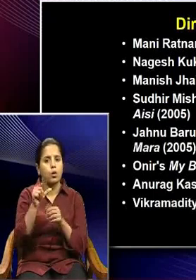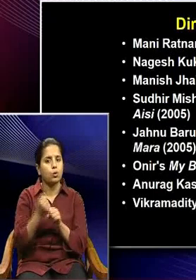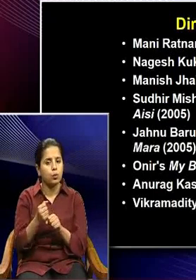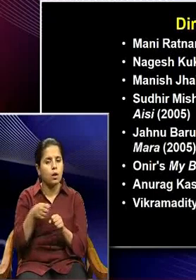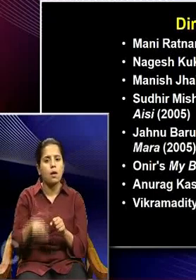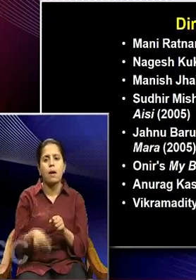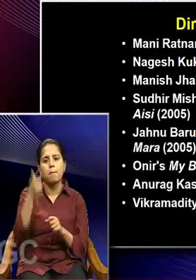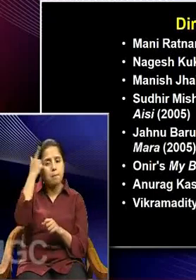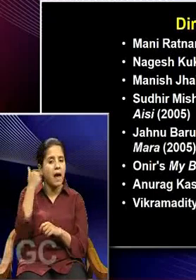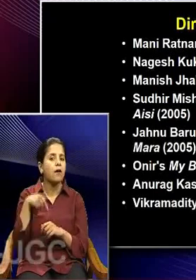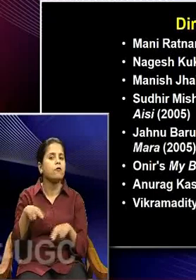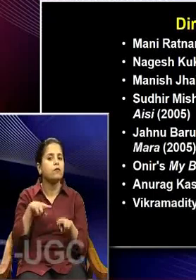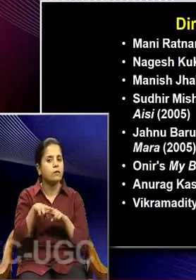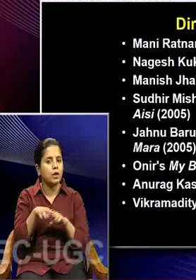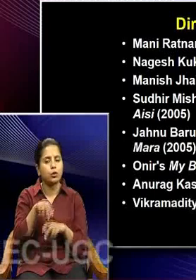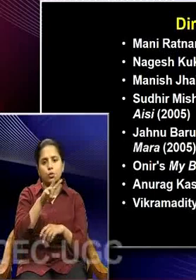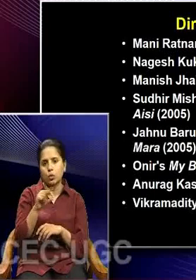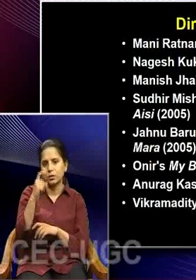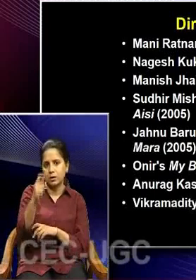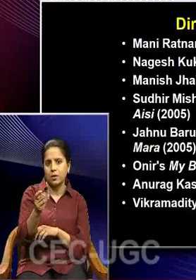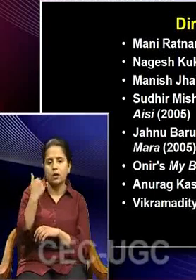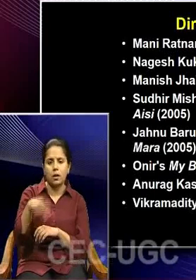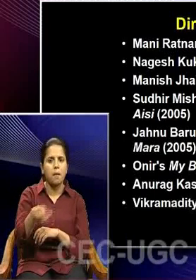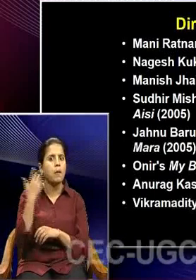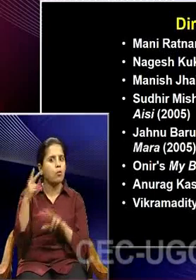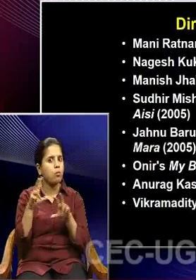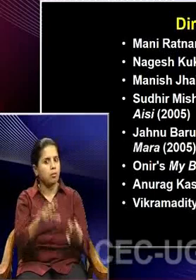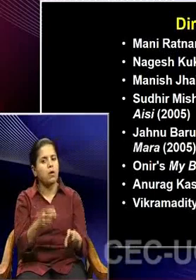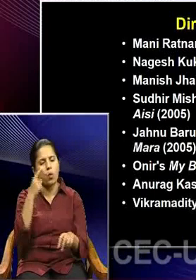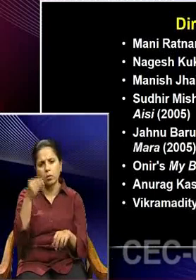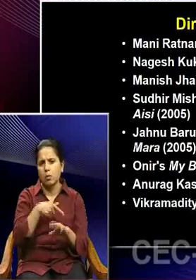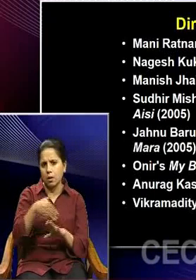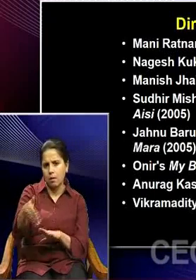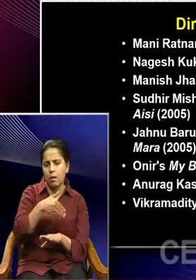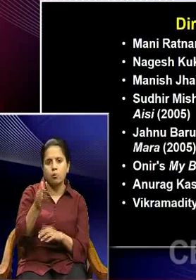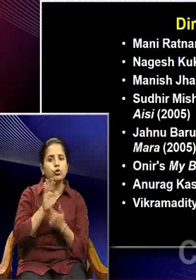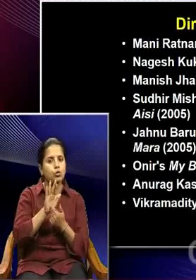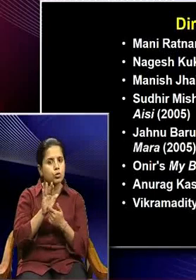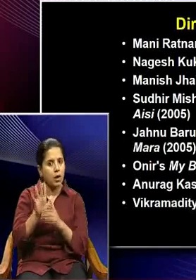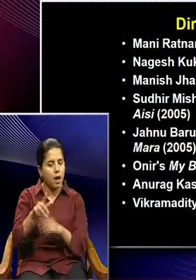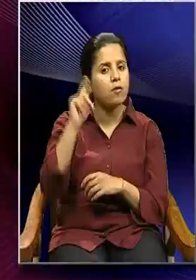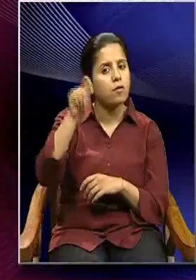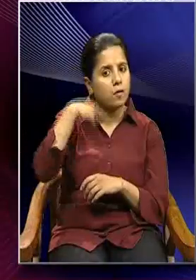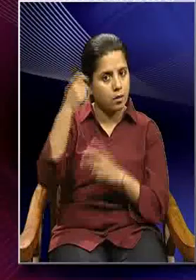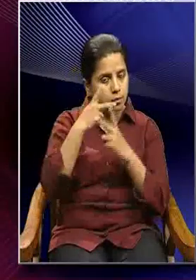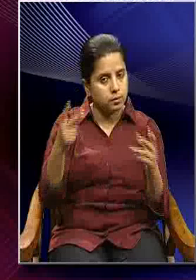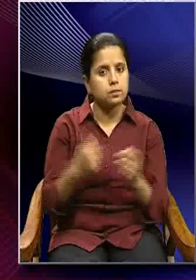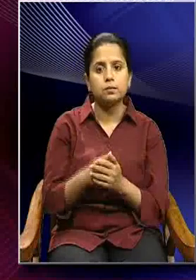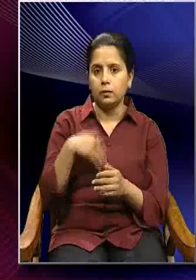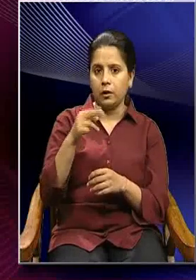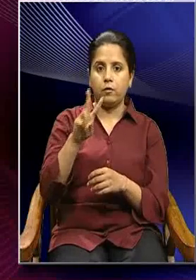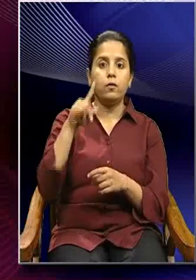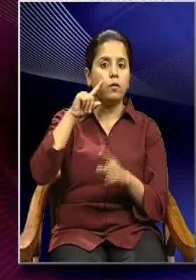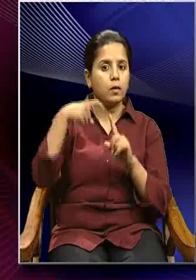Friday in 2007, which was again banned for some time because of the kind of portrayal which was there in the film. Then